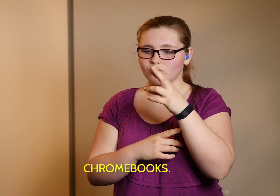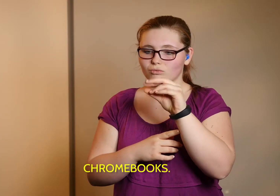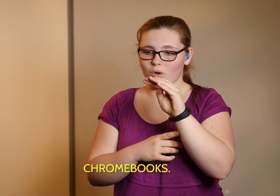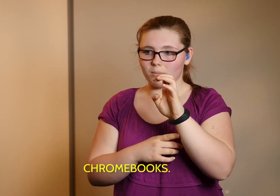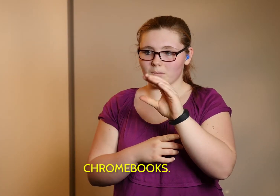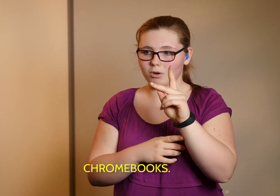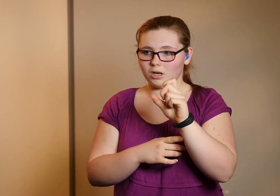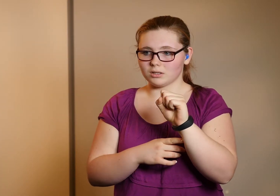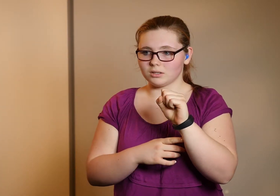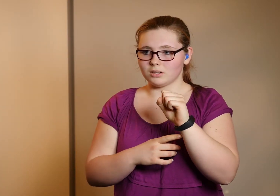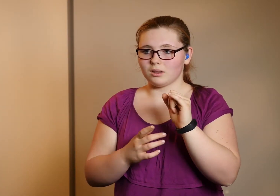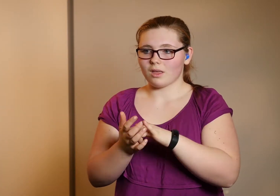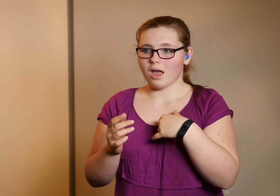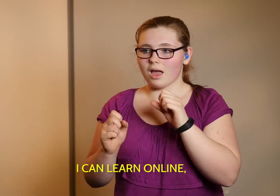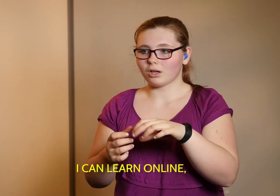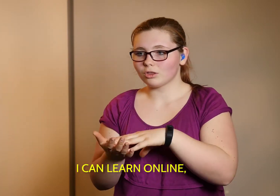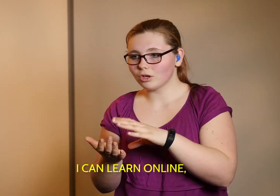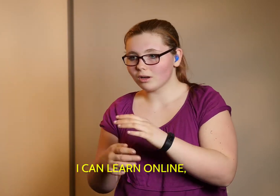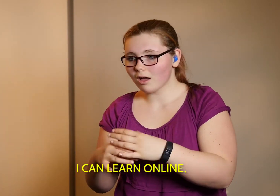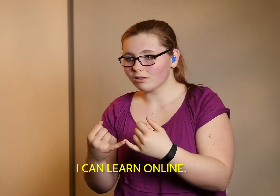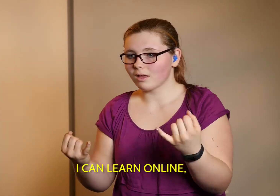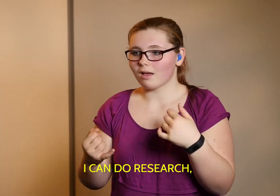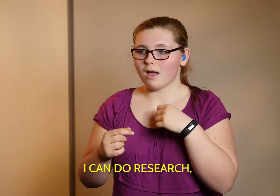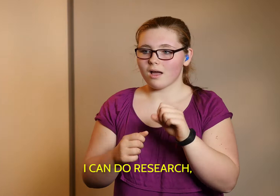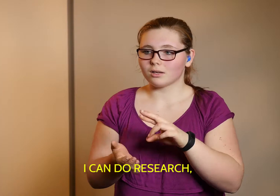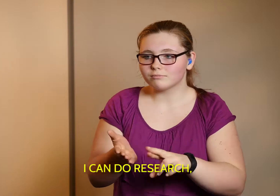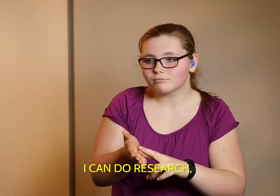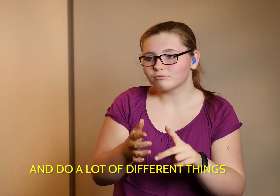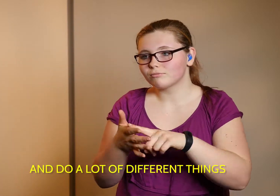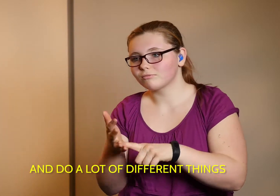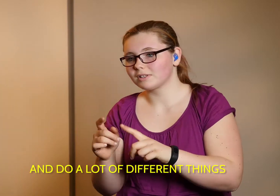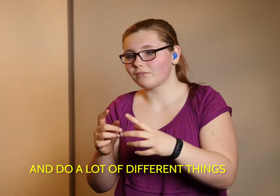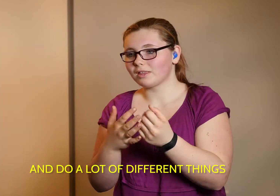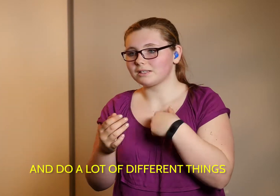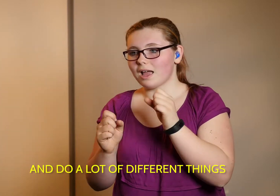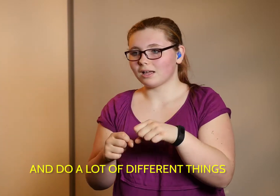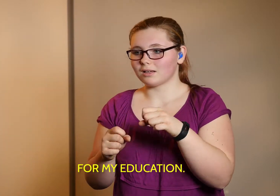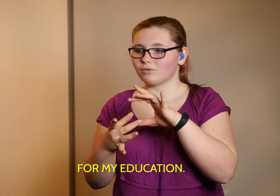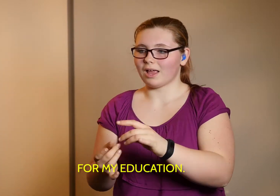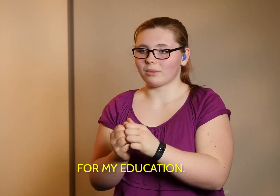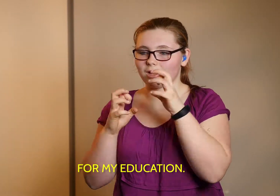Chromebooks. I can learn online, I can do research and do a lot of different things for my